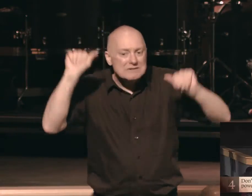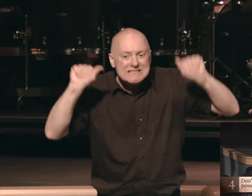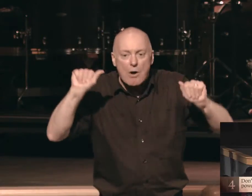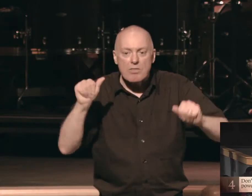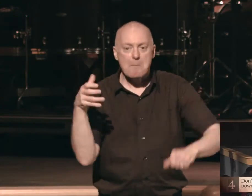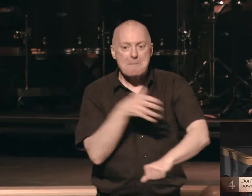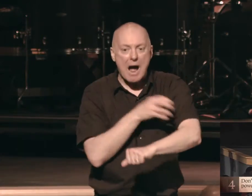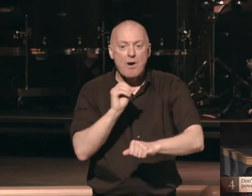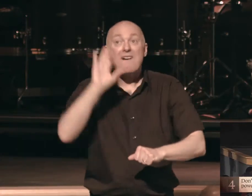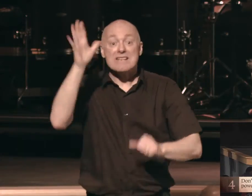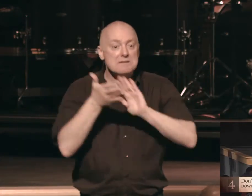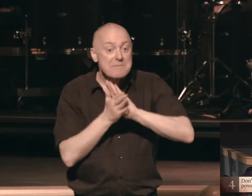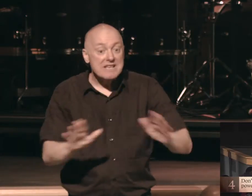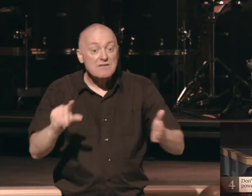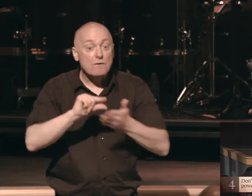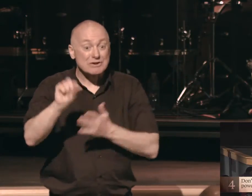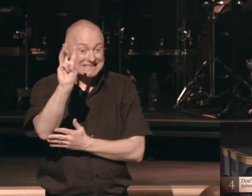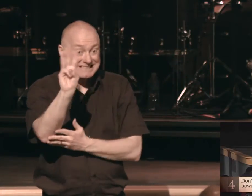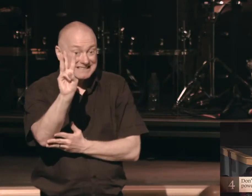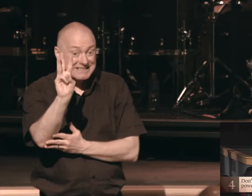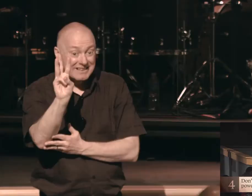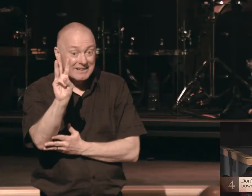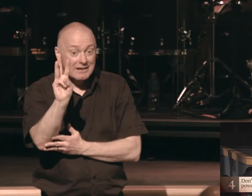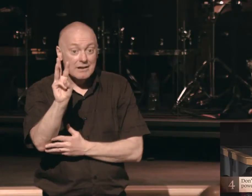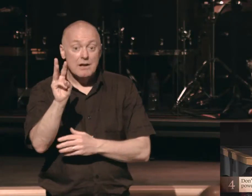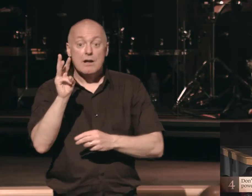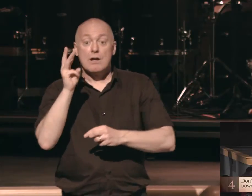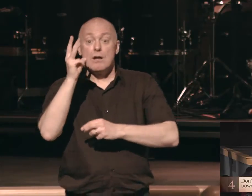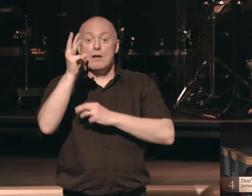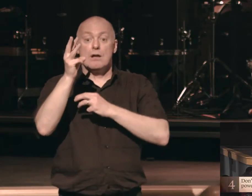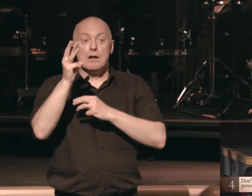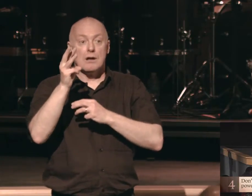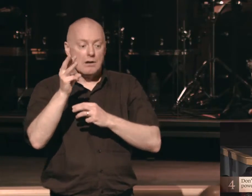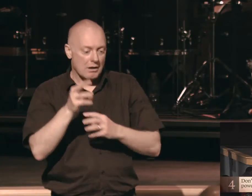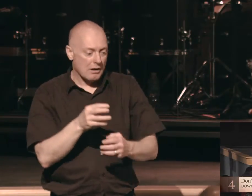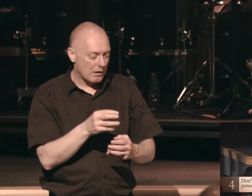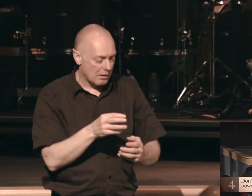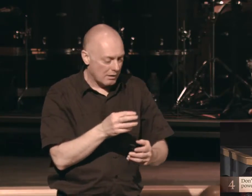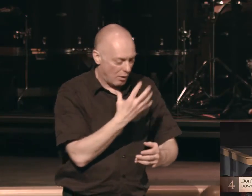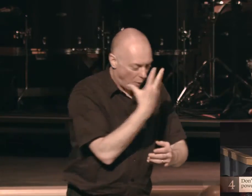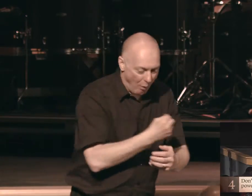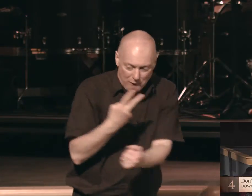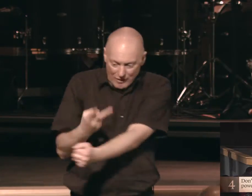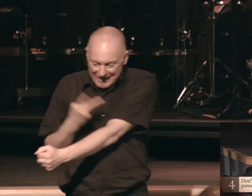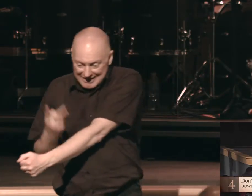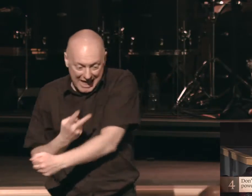now. Verse 6 says, the wolf shall dwell with the lamb, and the leopard shall lie down with the